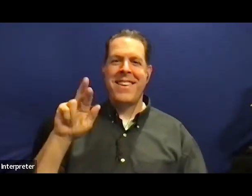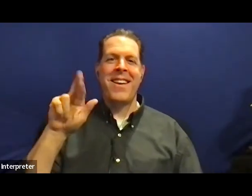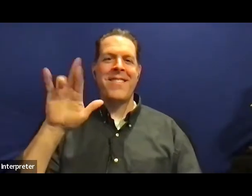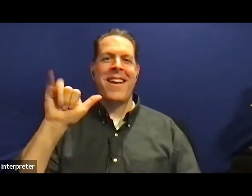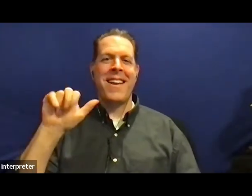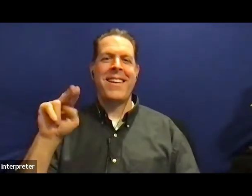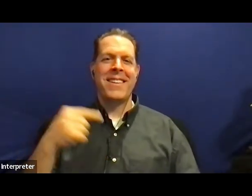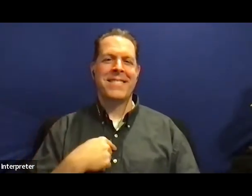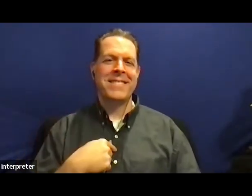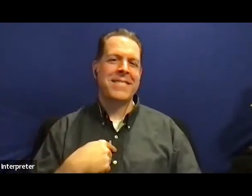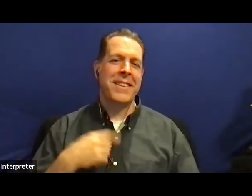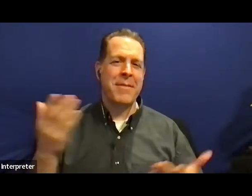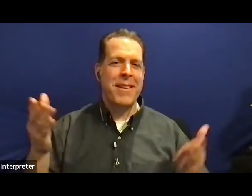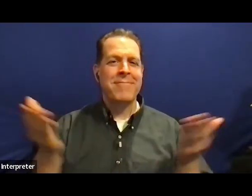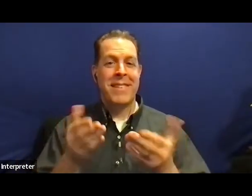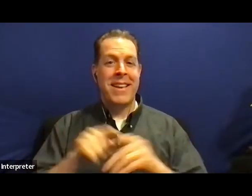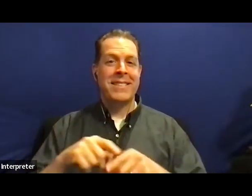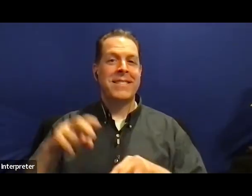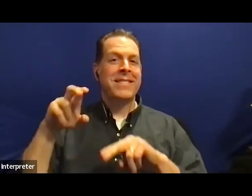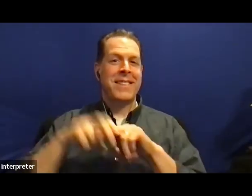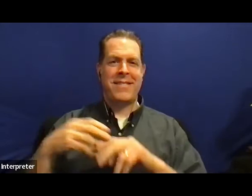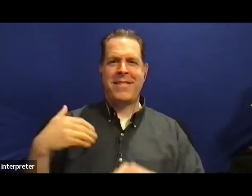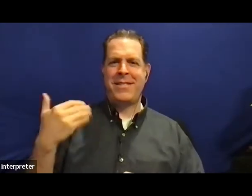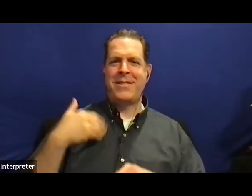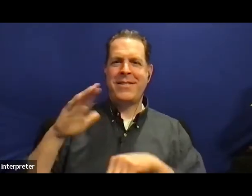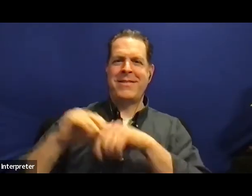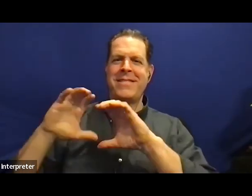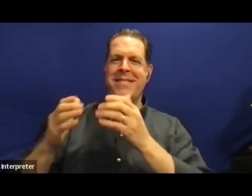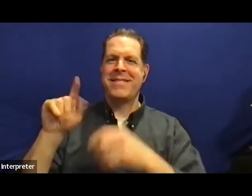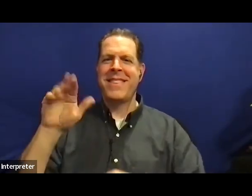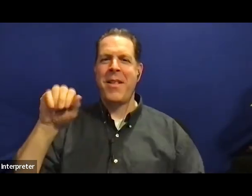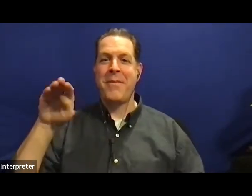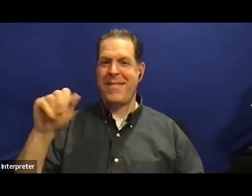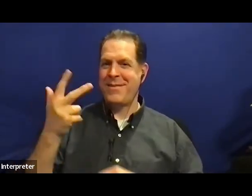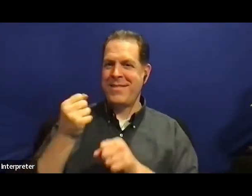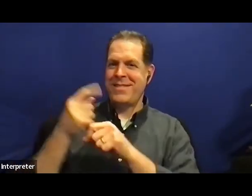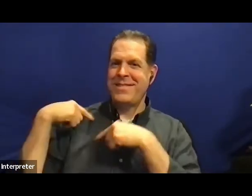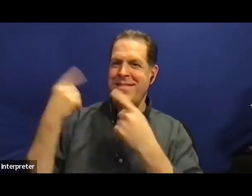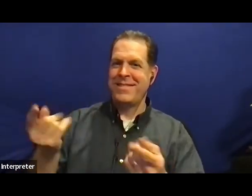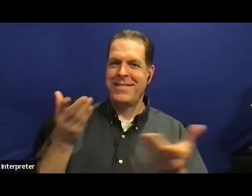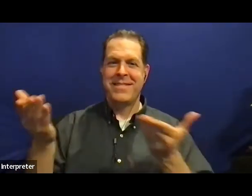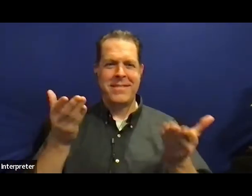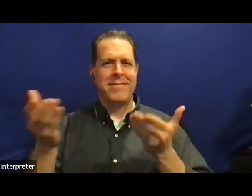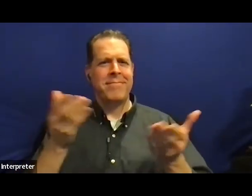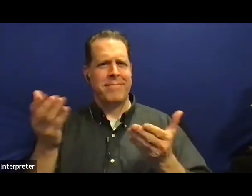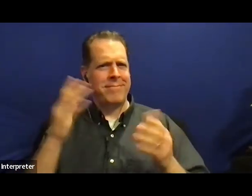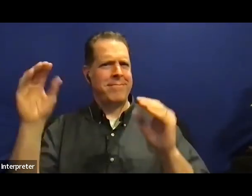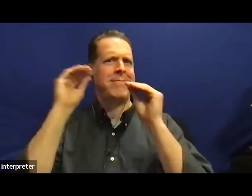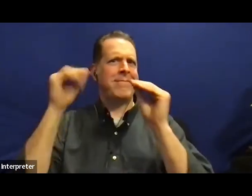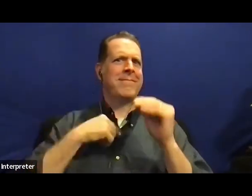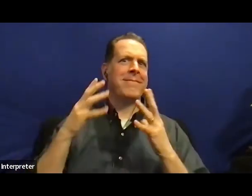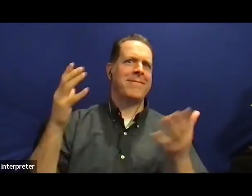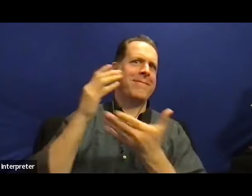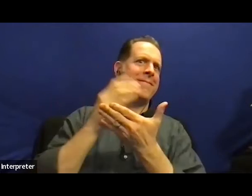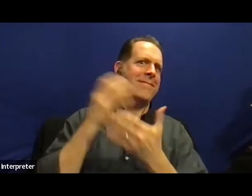am happy to join you tonight as the chair of the Mayor's Youth Commission of Tacoma. My 3 years serving on the commission has taught me an incredible amount about the power